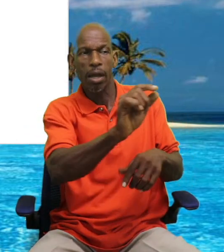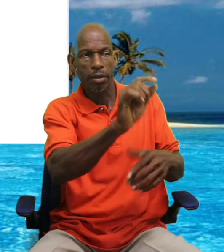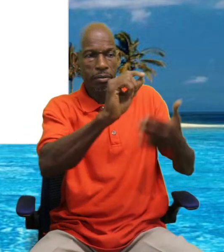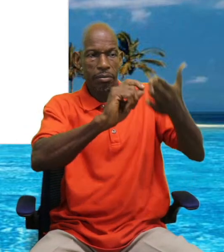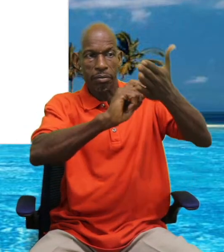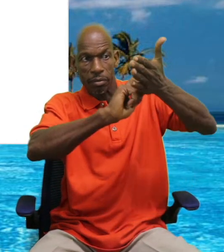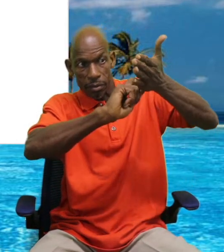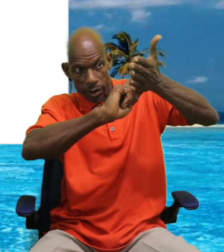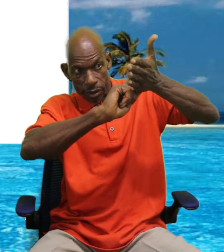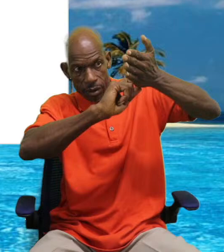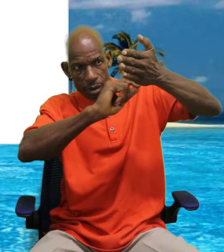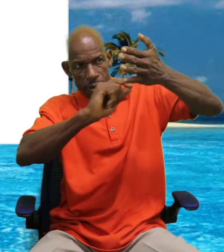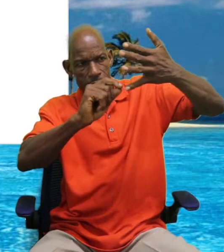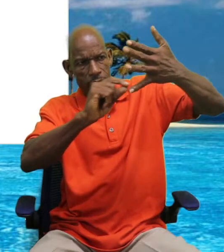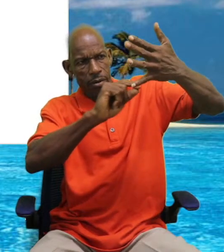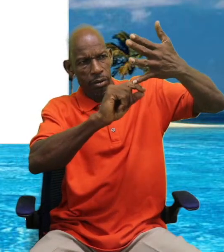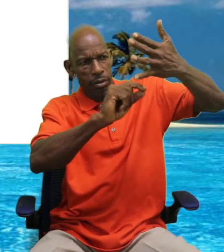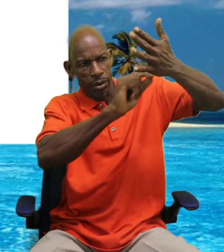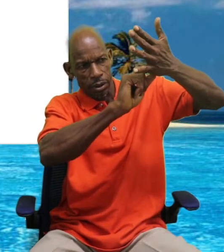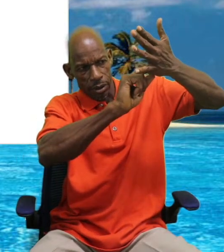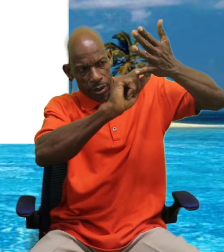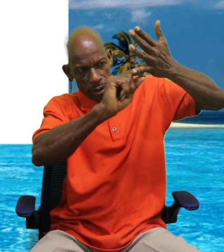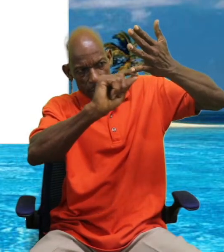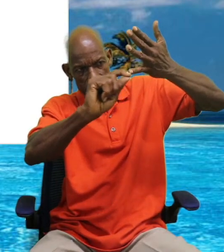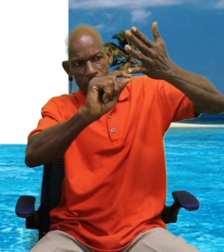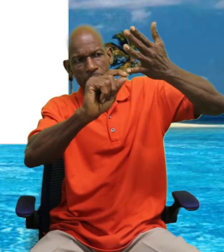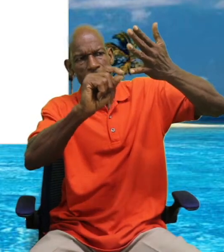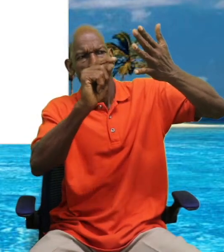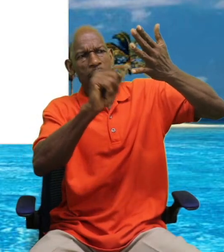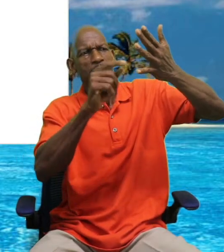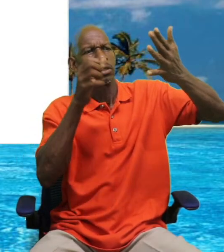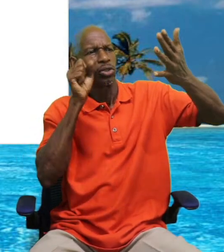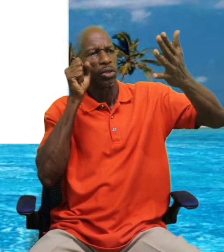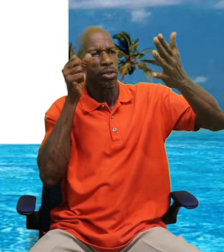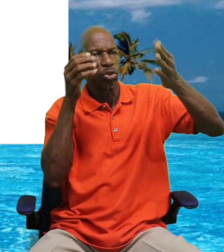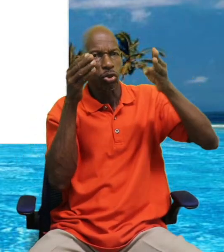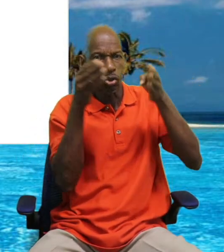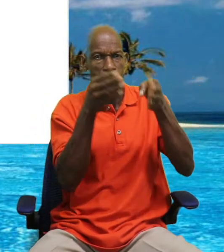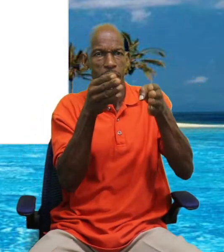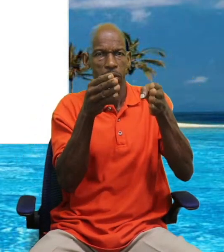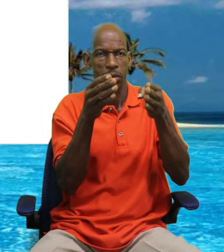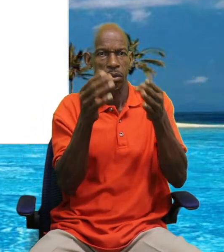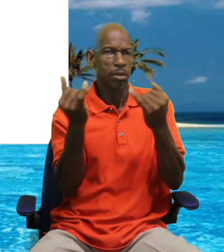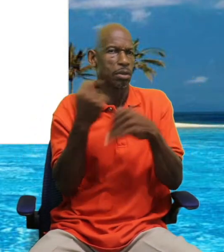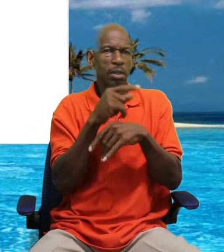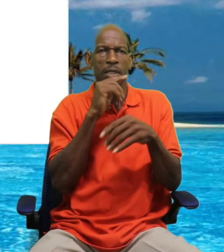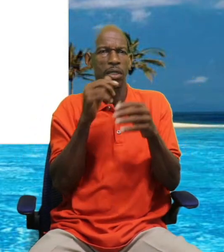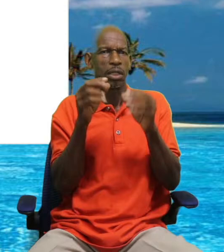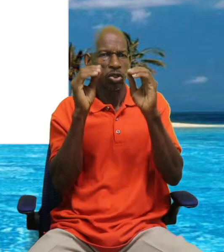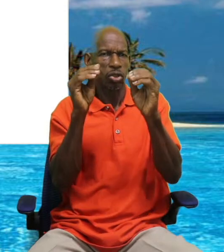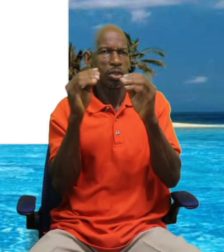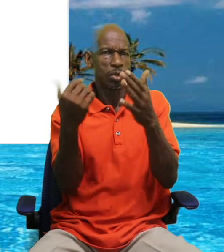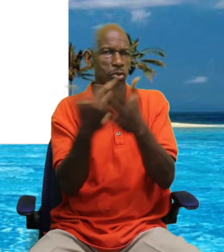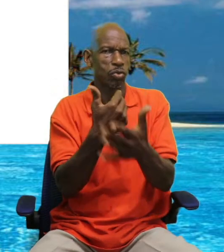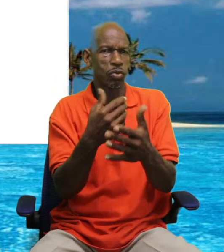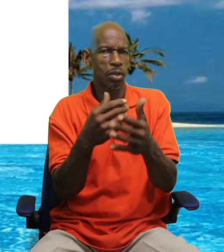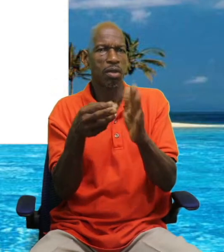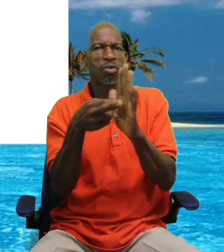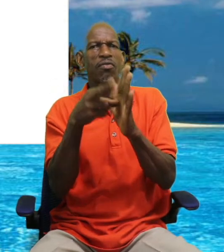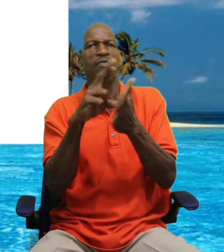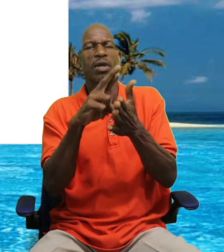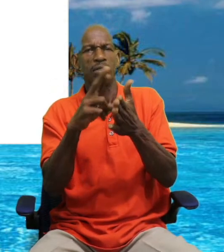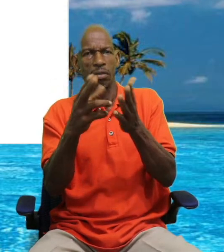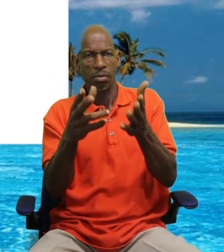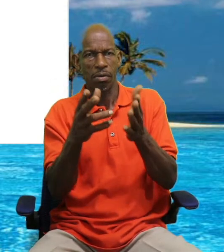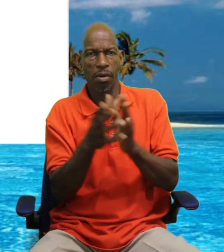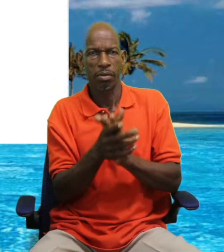the subject in the sentence. So today I'm not teaching anything, we are revising. And this is one of the